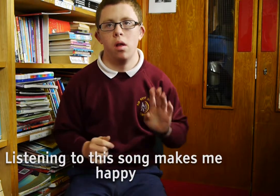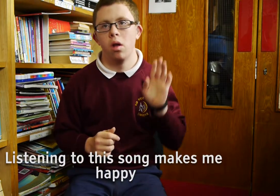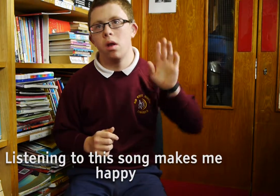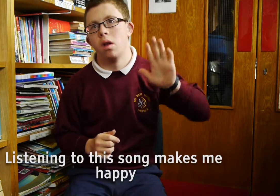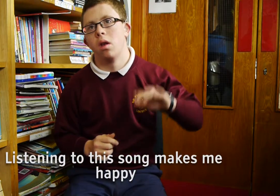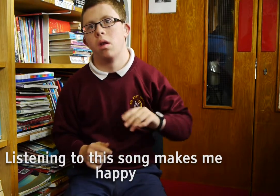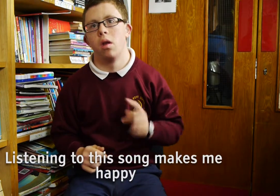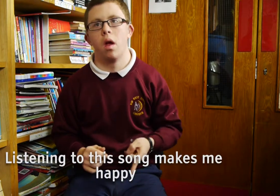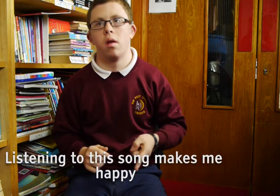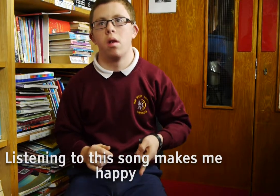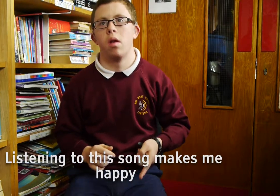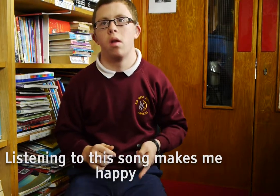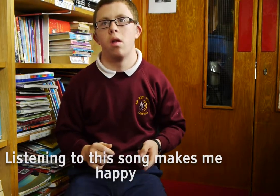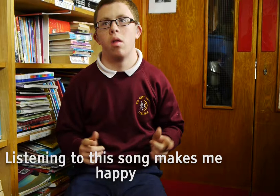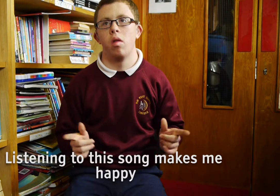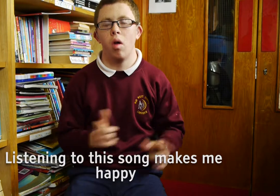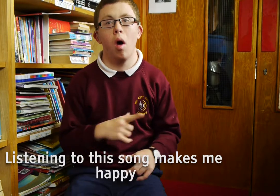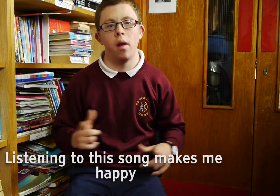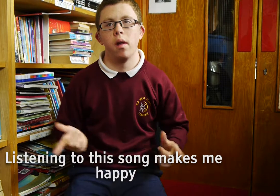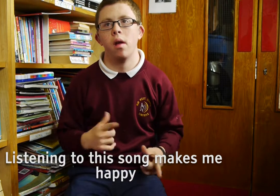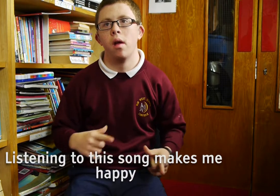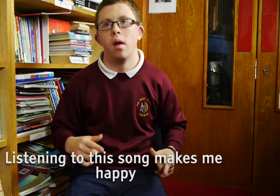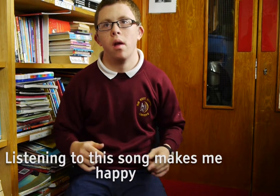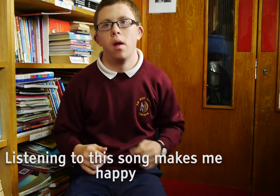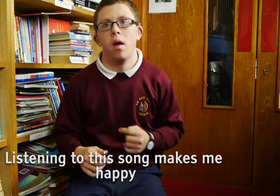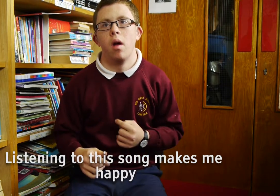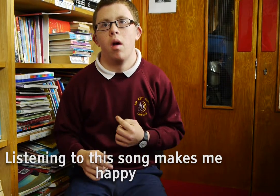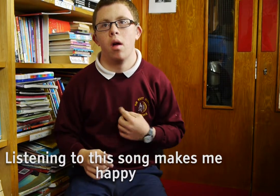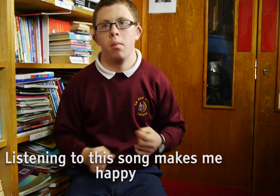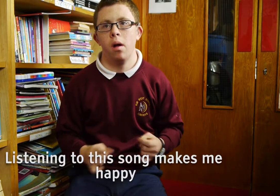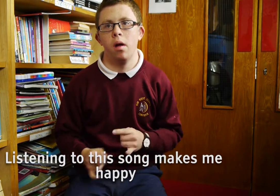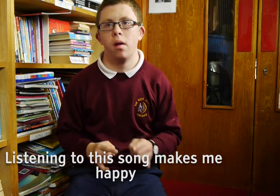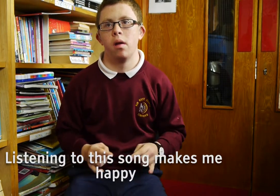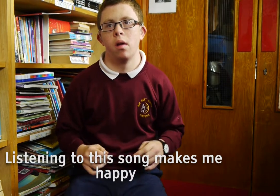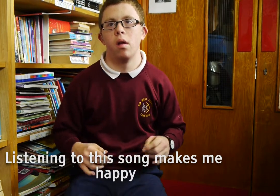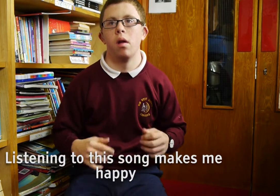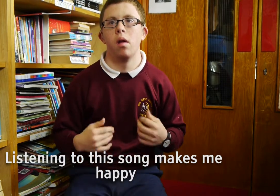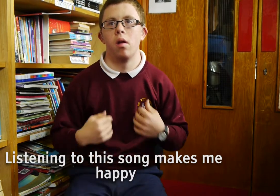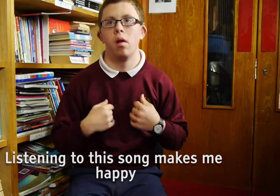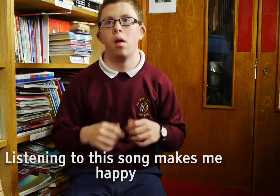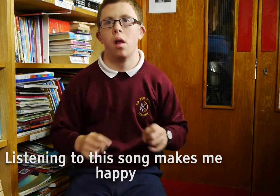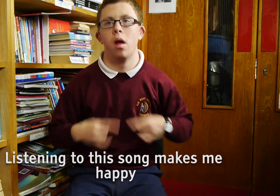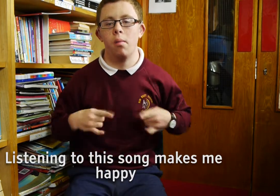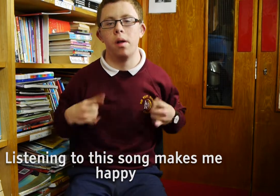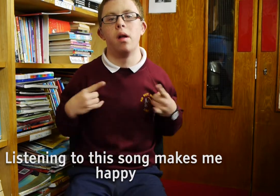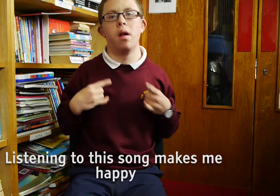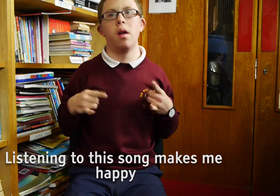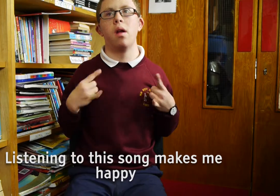Listen that song. I'm always happy.